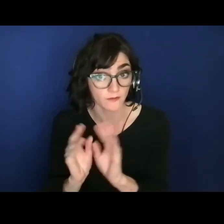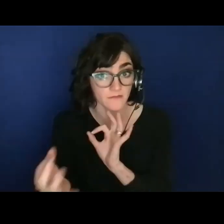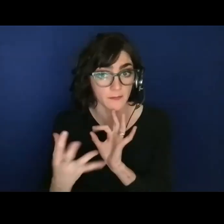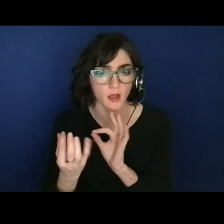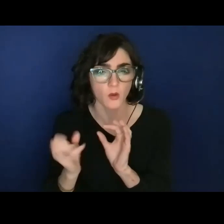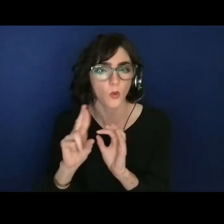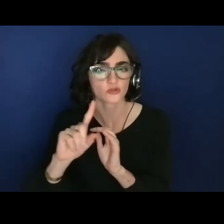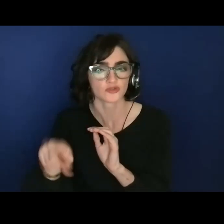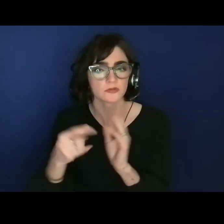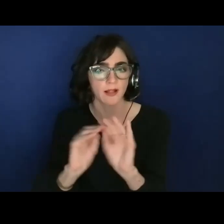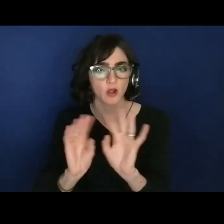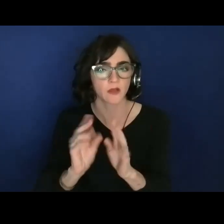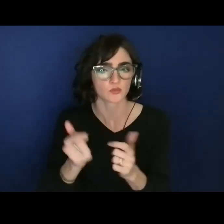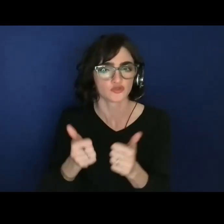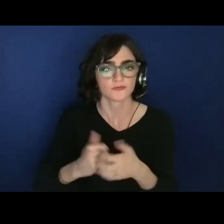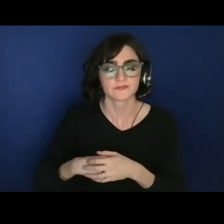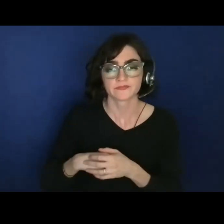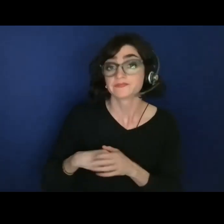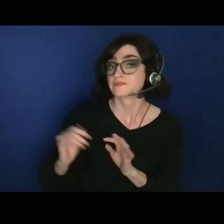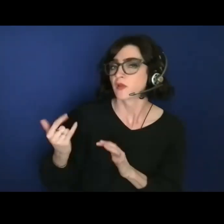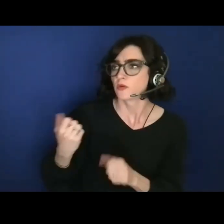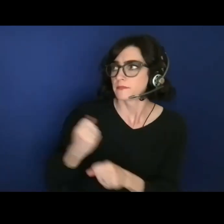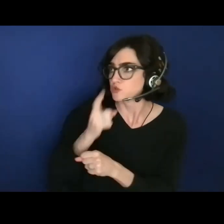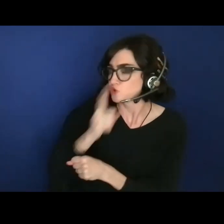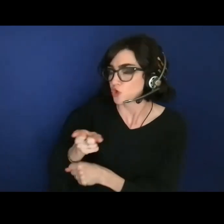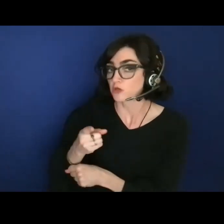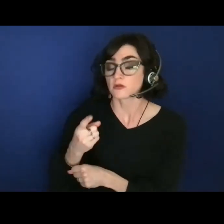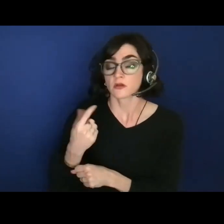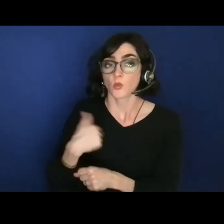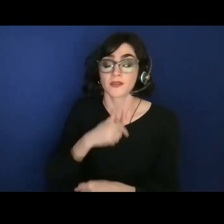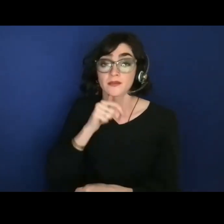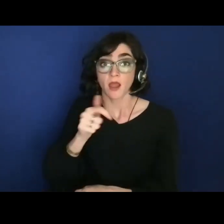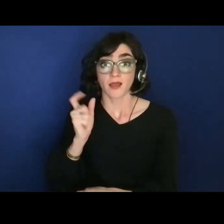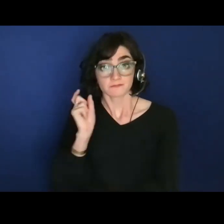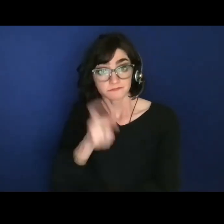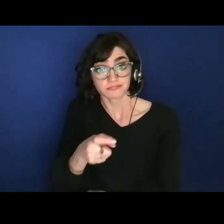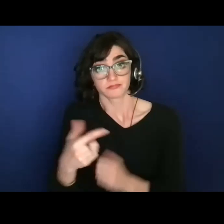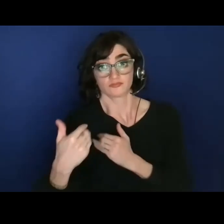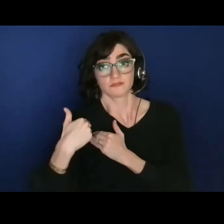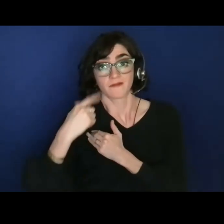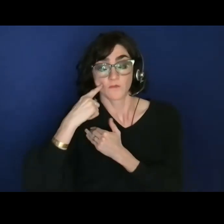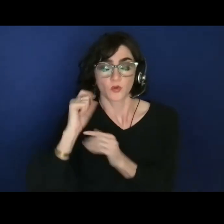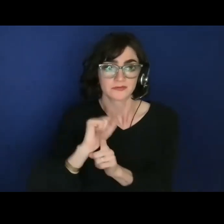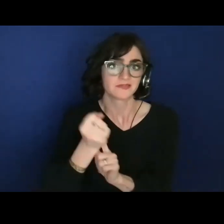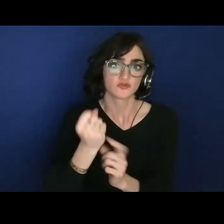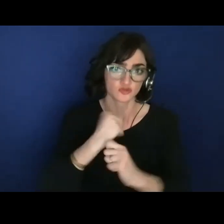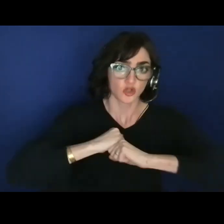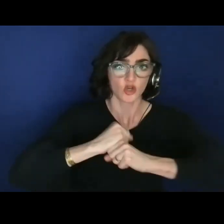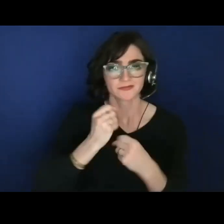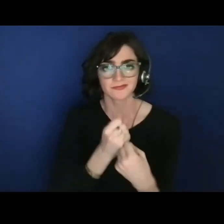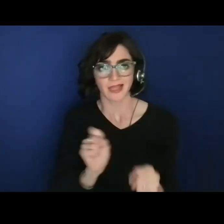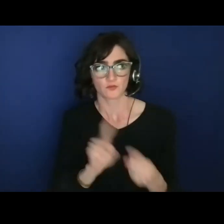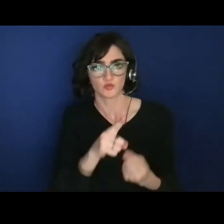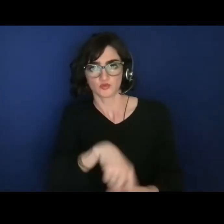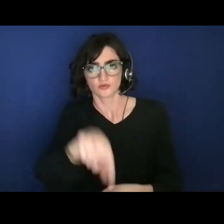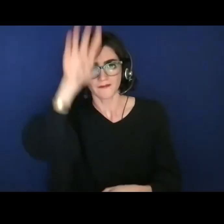No, I just wanted to make sure that we weren't trying to assign the responsibility of scene security or safety to